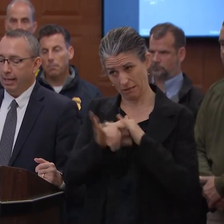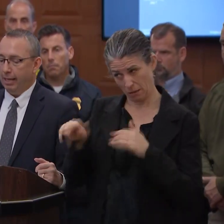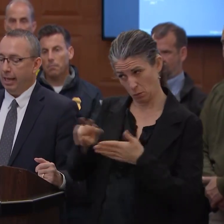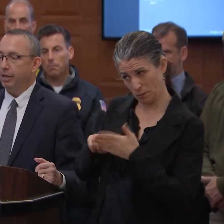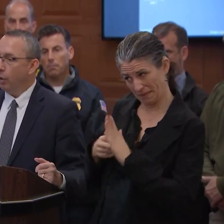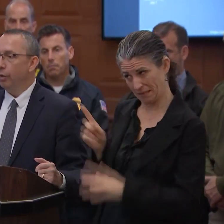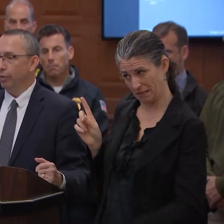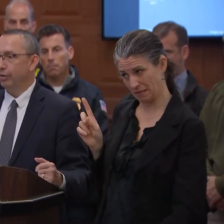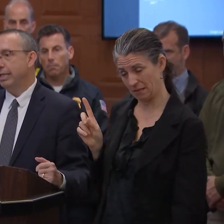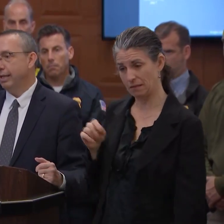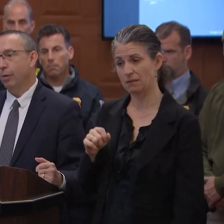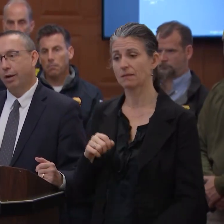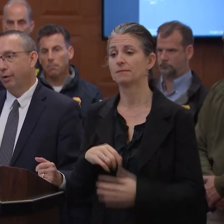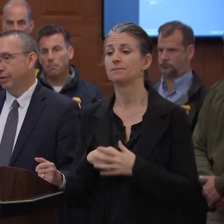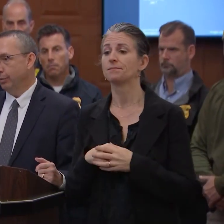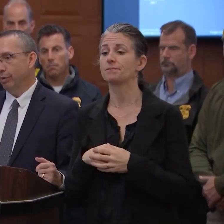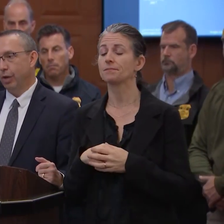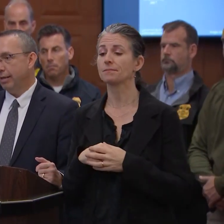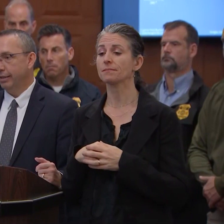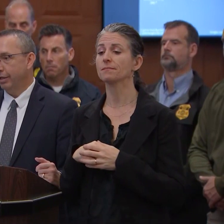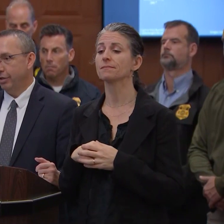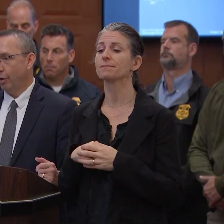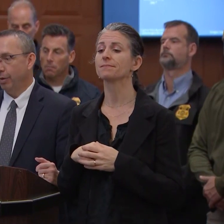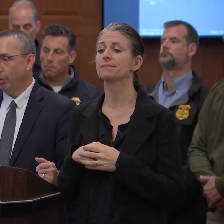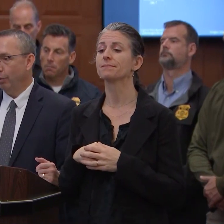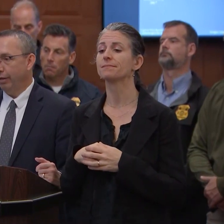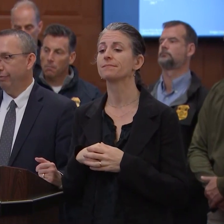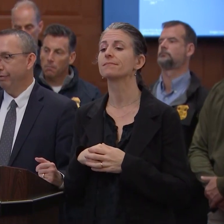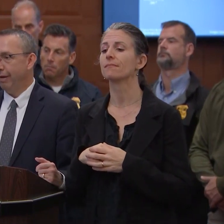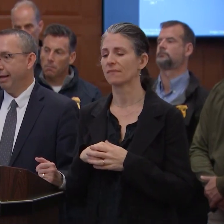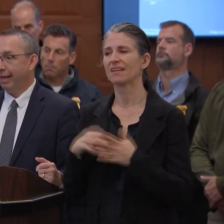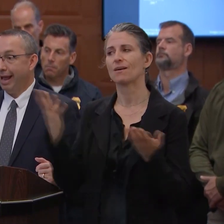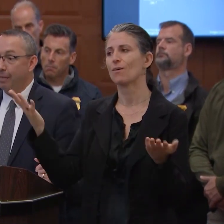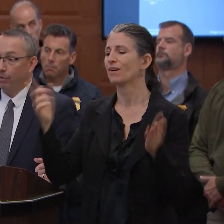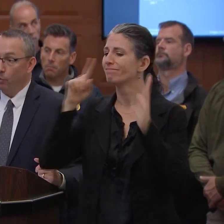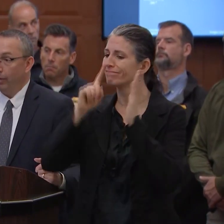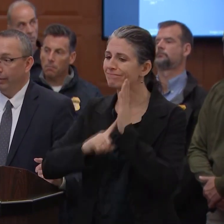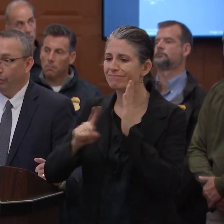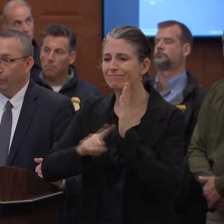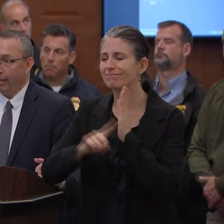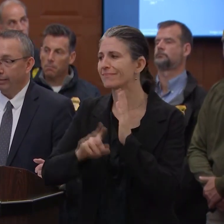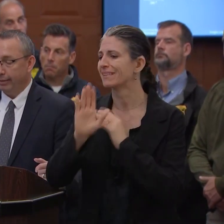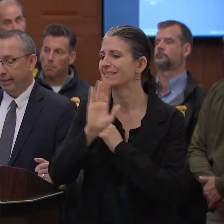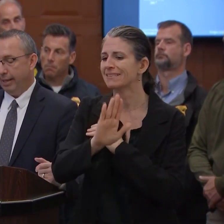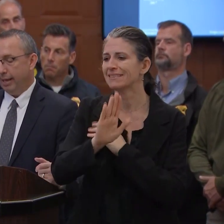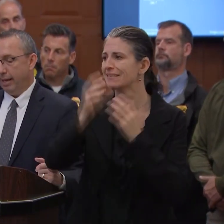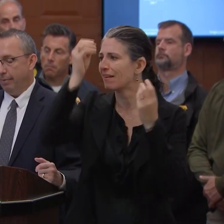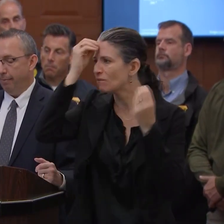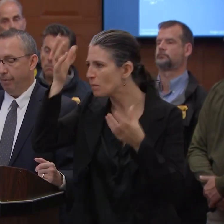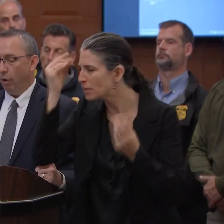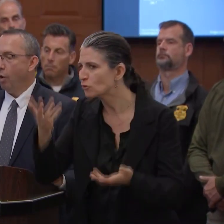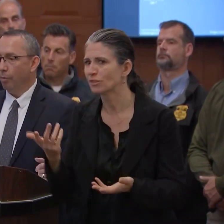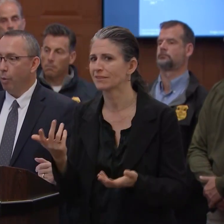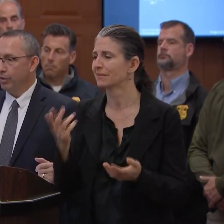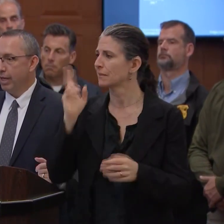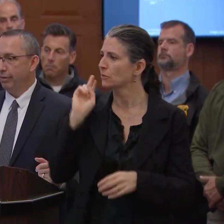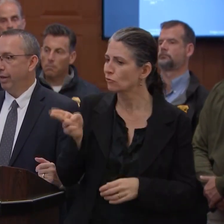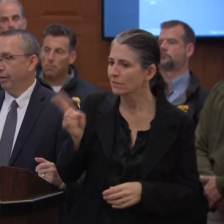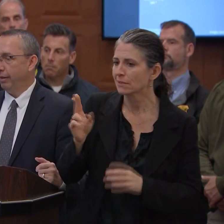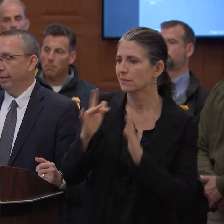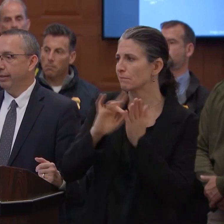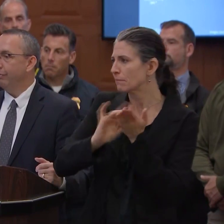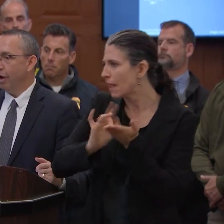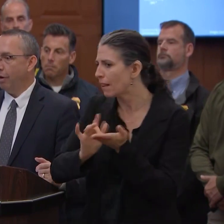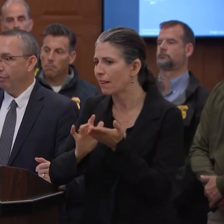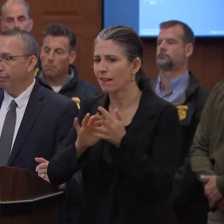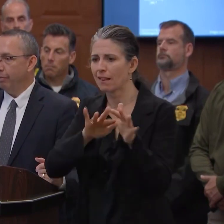side? I know that we're seeking records and we're trying to determine if in fact that happened and what did it look like. There are reports out there